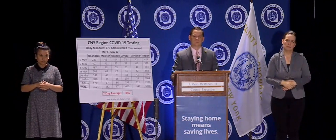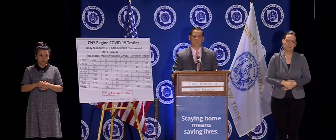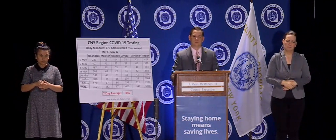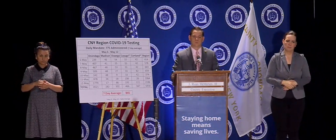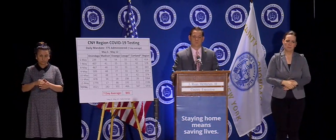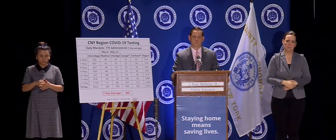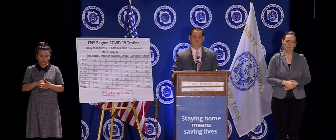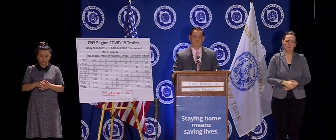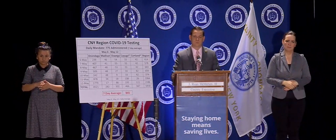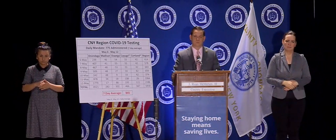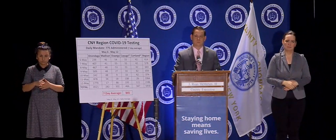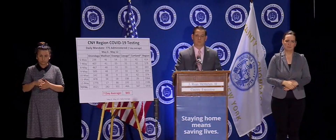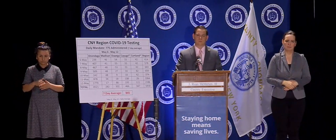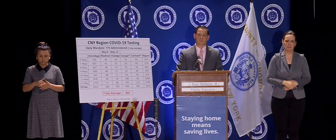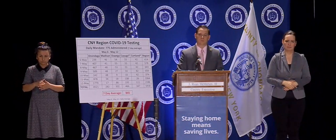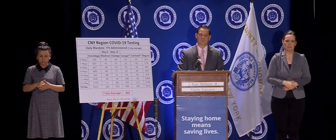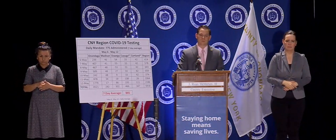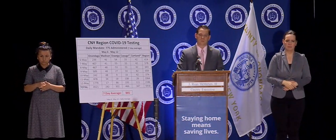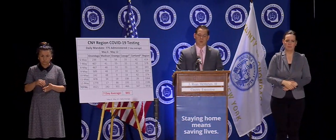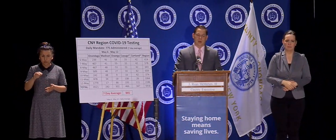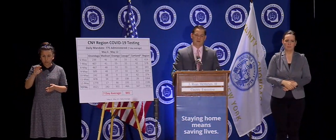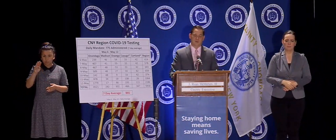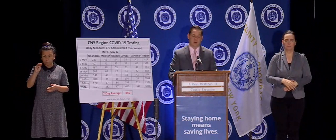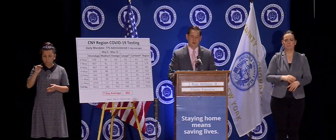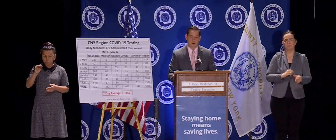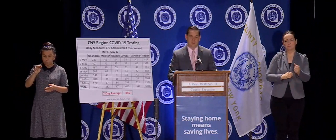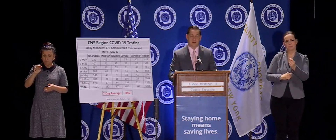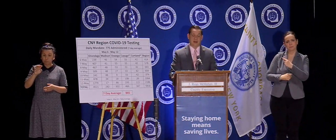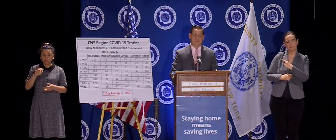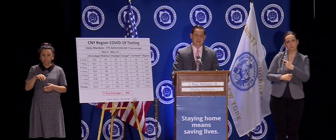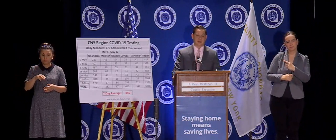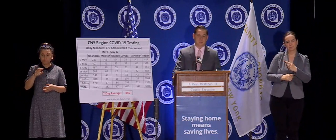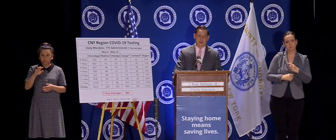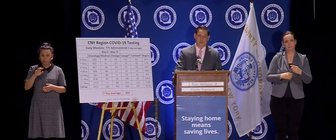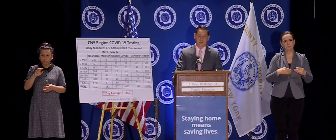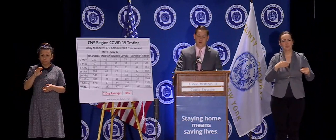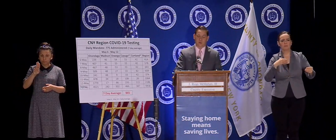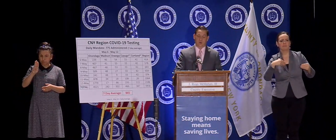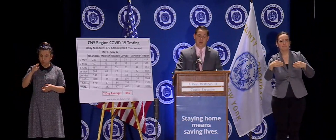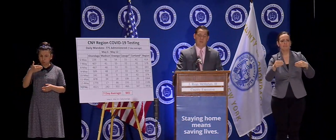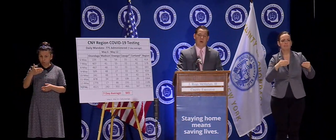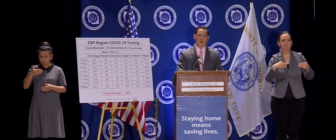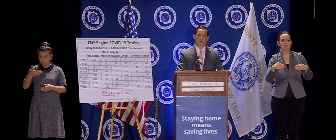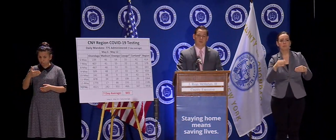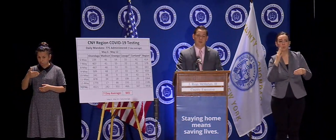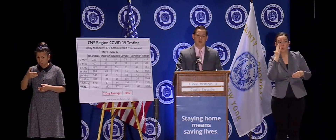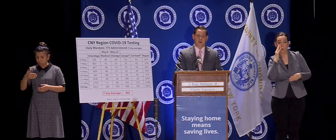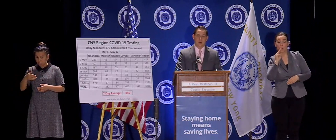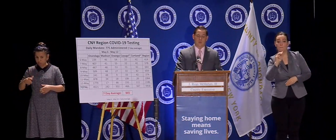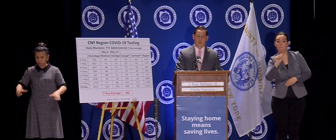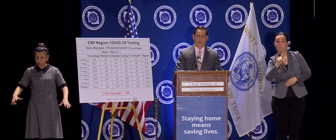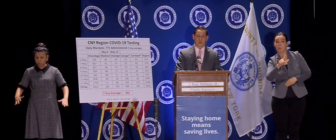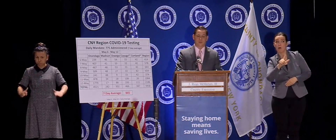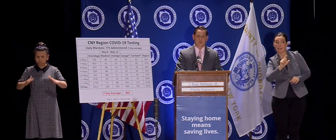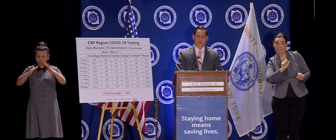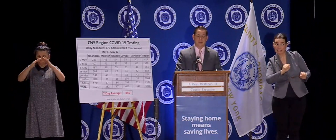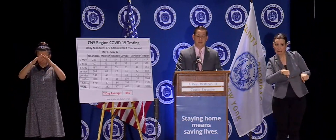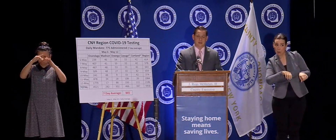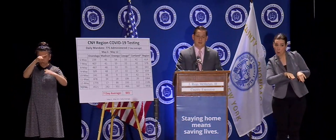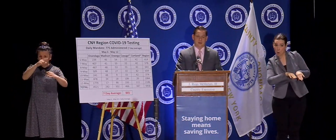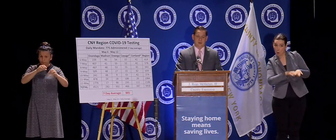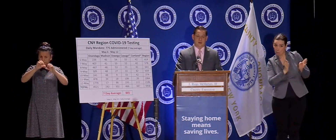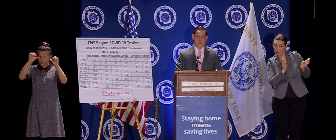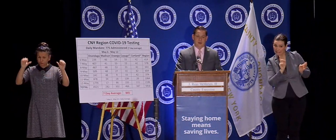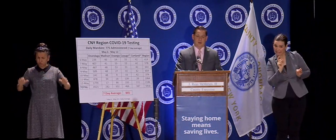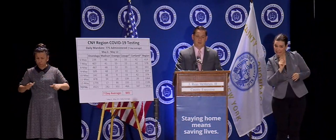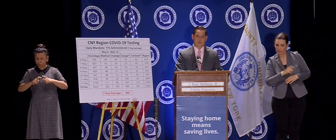malls to allow for curbside retail? I've not extended my executive order on malls. We're going to let